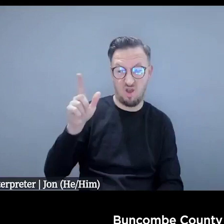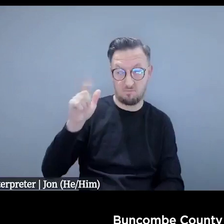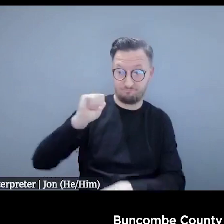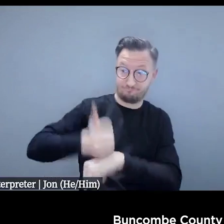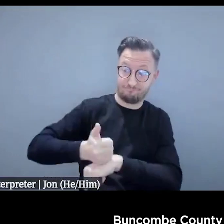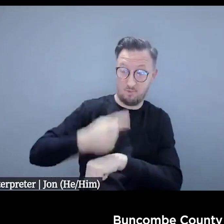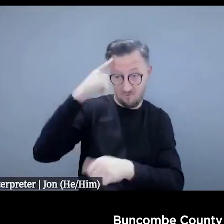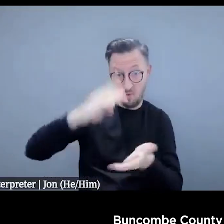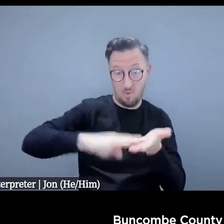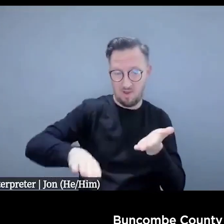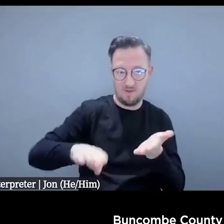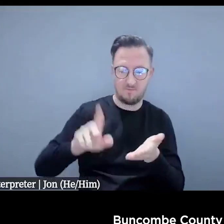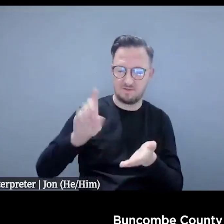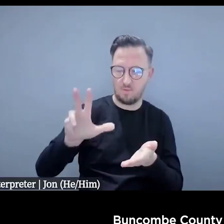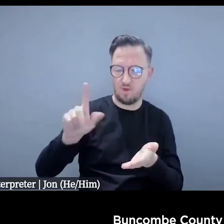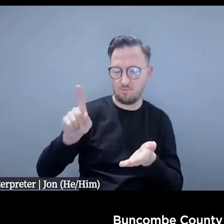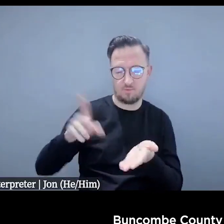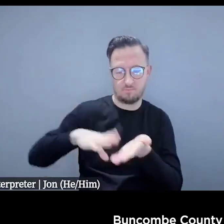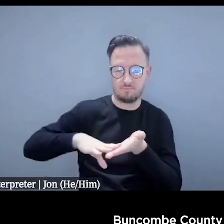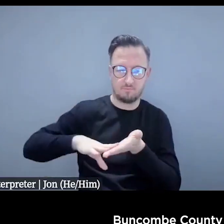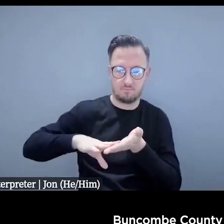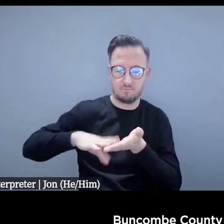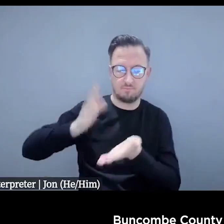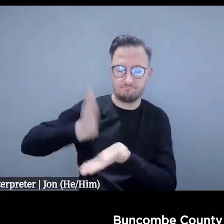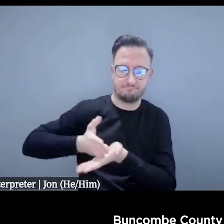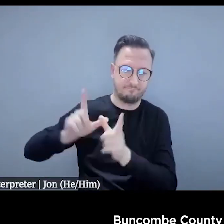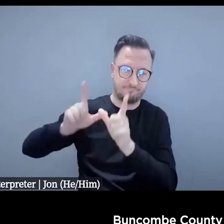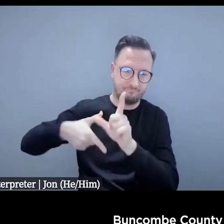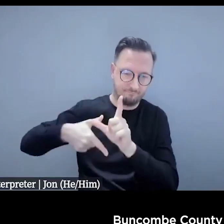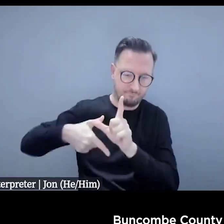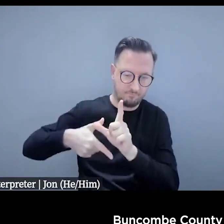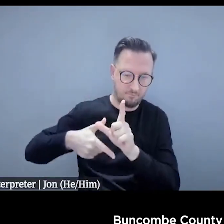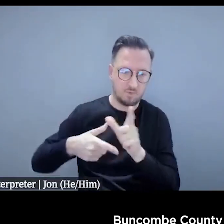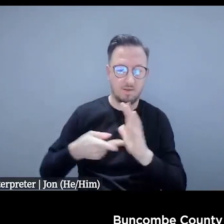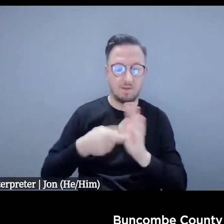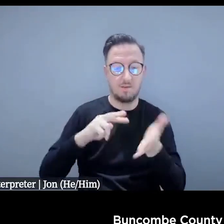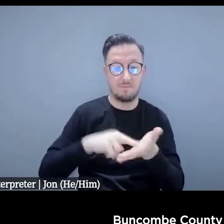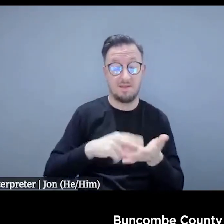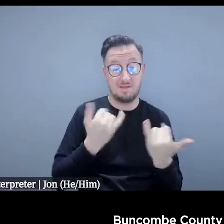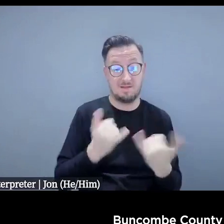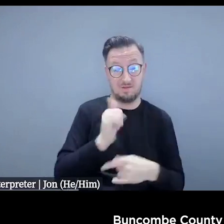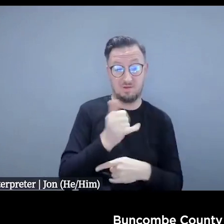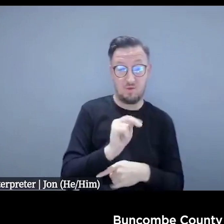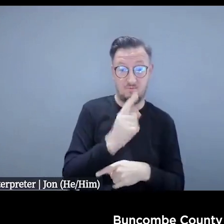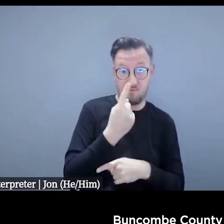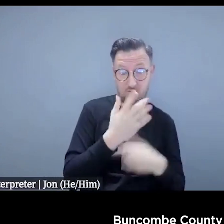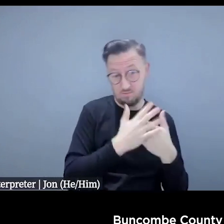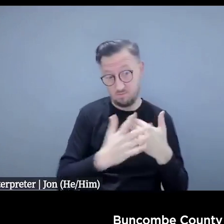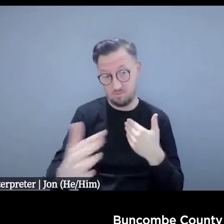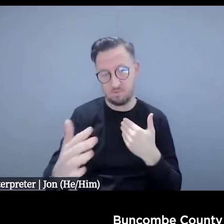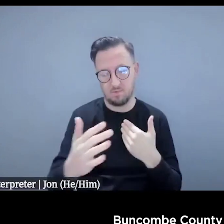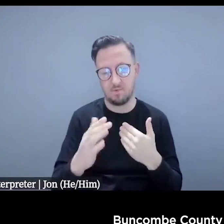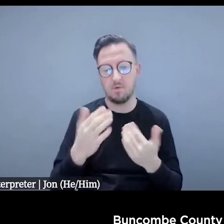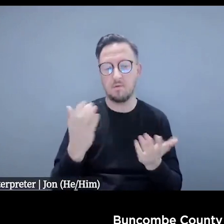31st. Therefore, starting today, January the 1st to 2nd, these fees are back in place. Free vaccines are